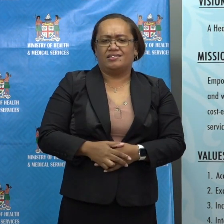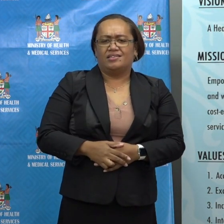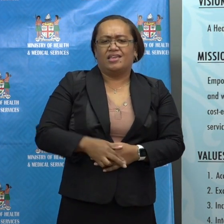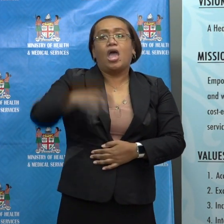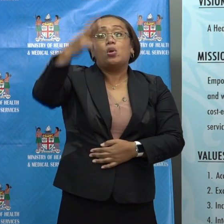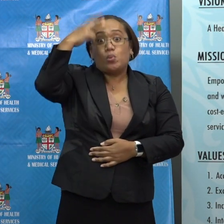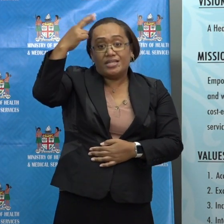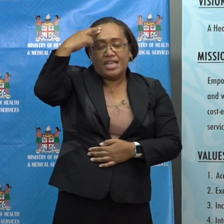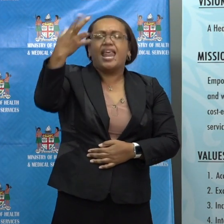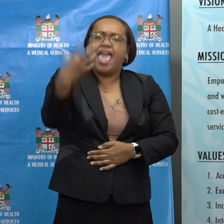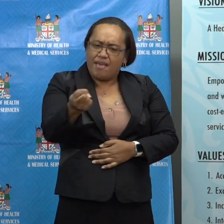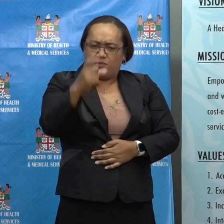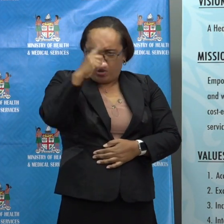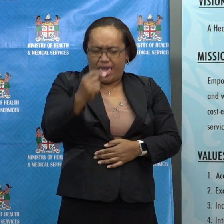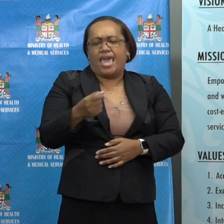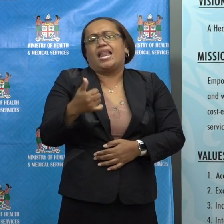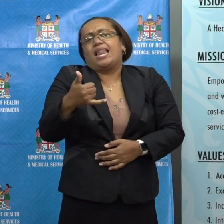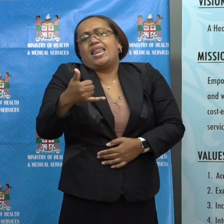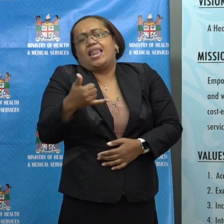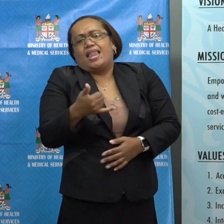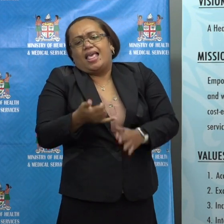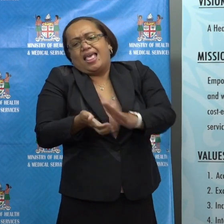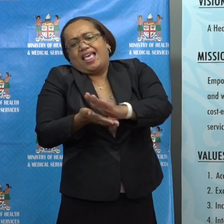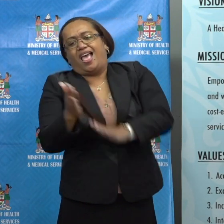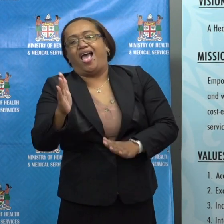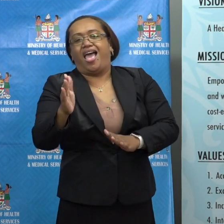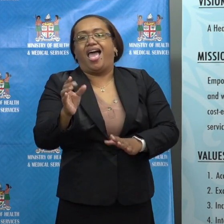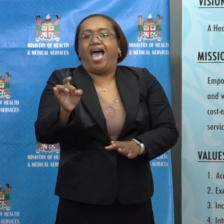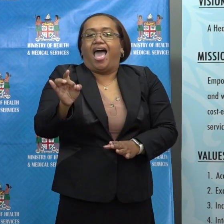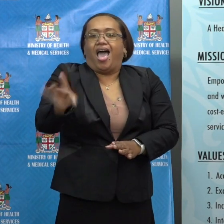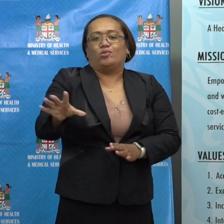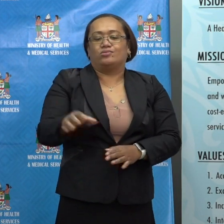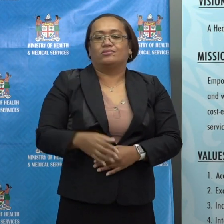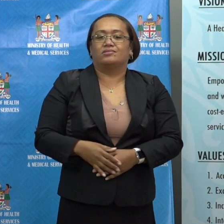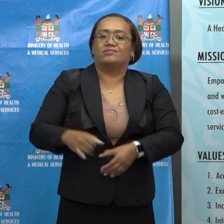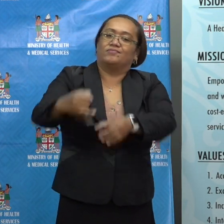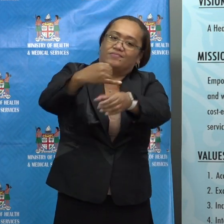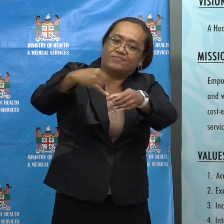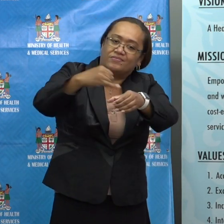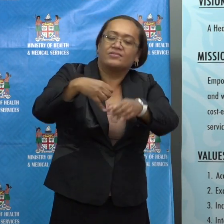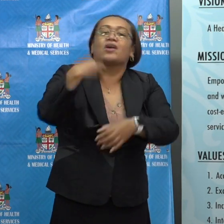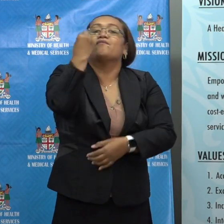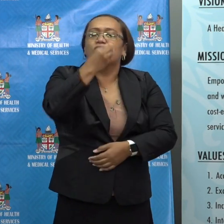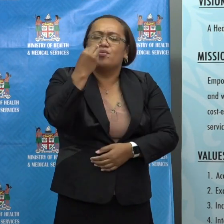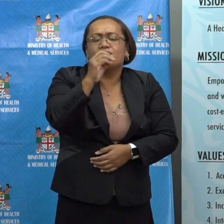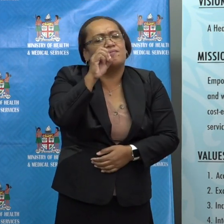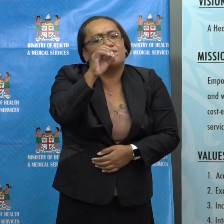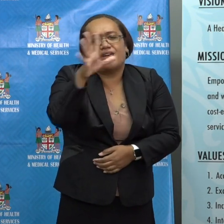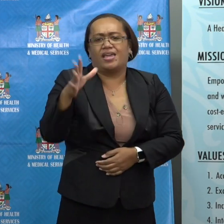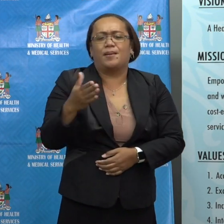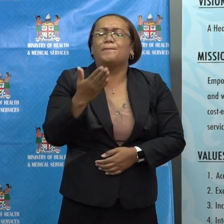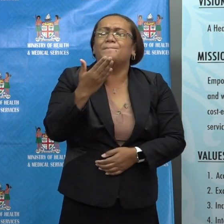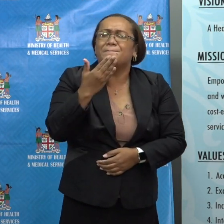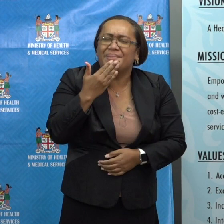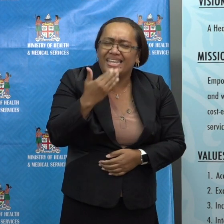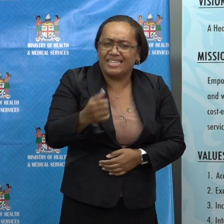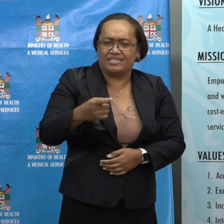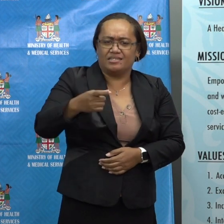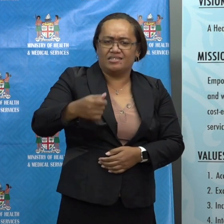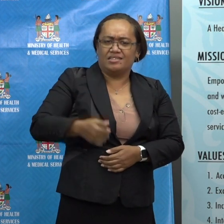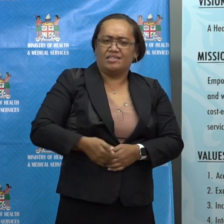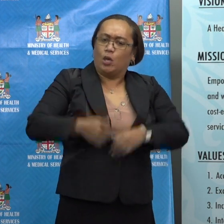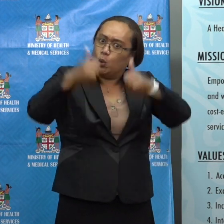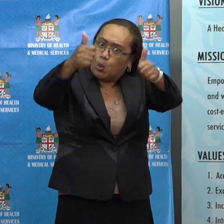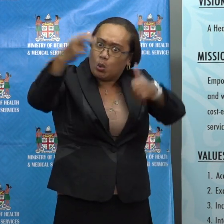can leave the house. And they're very small. It's related to medical issues, if you need to go out to get food. But please be sensible about it. If you need to go